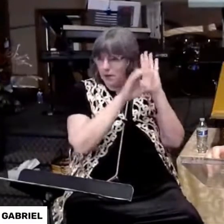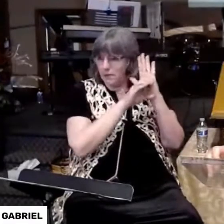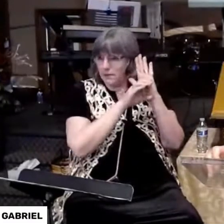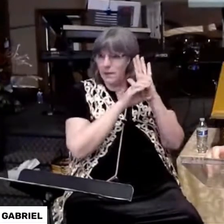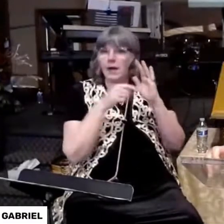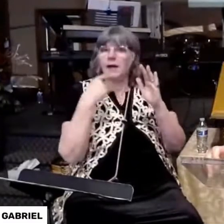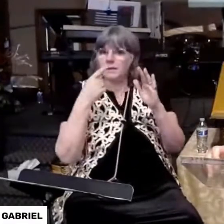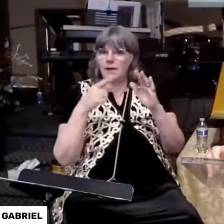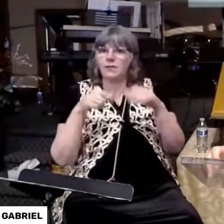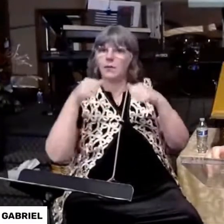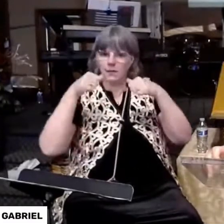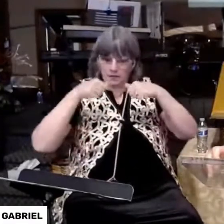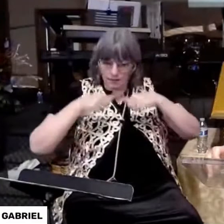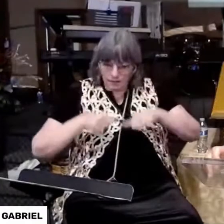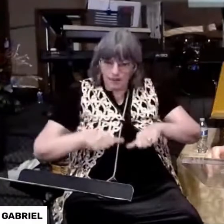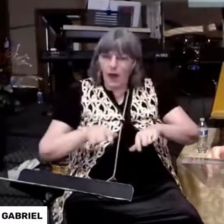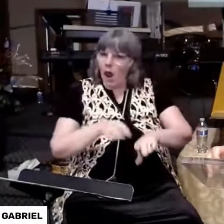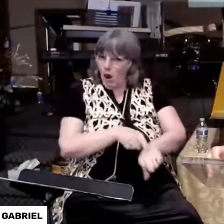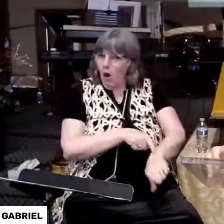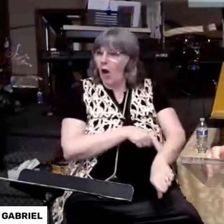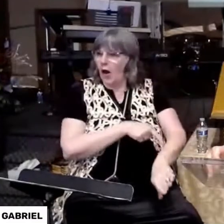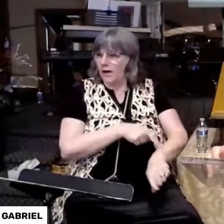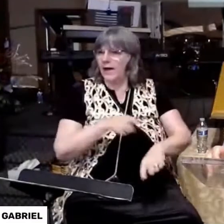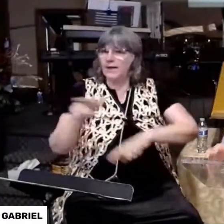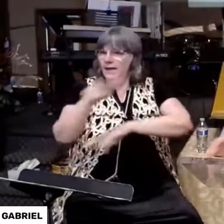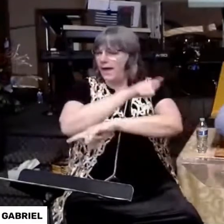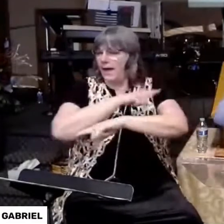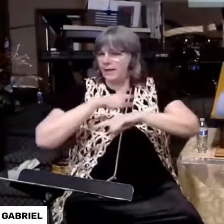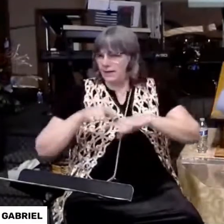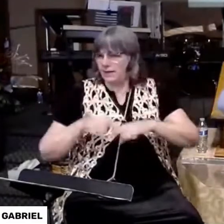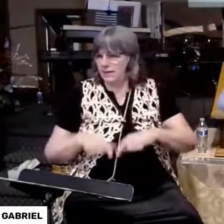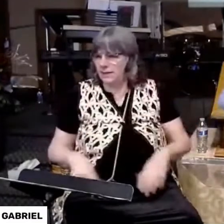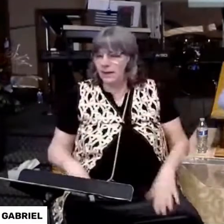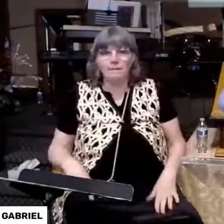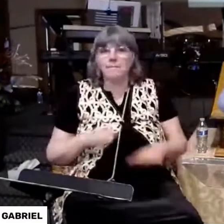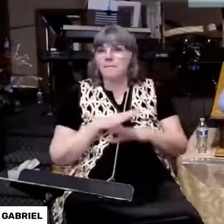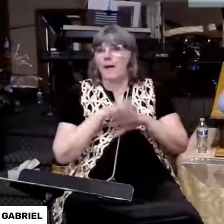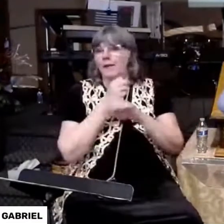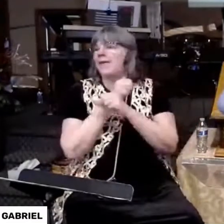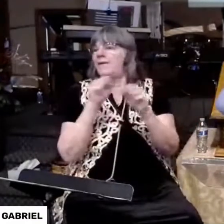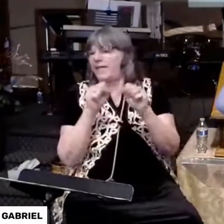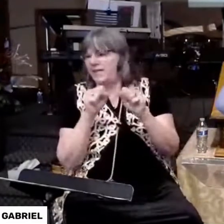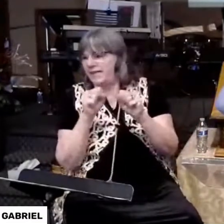Some people say that this is the thing between